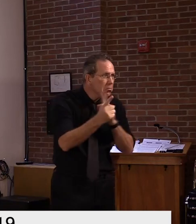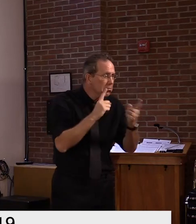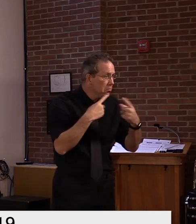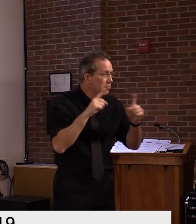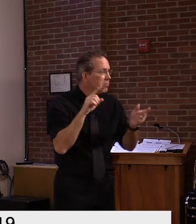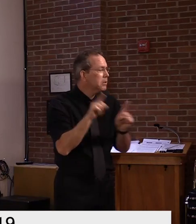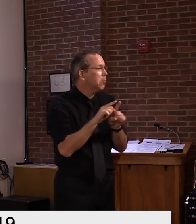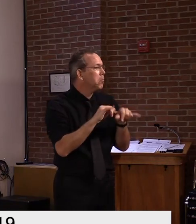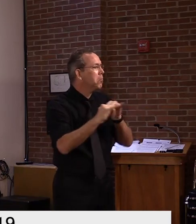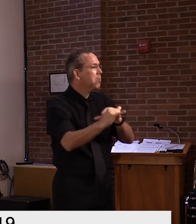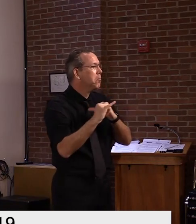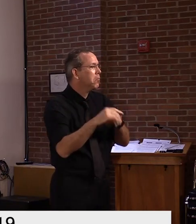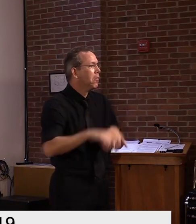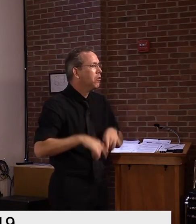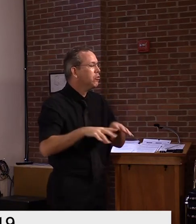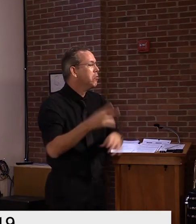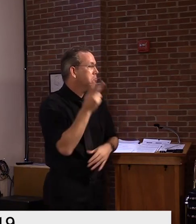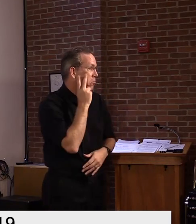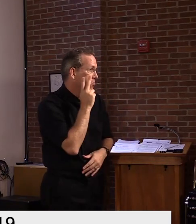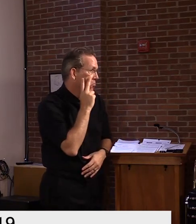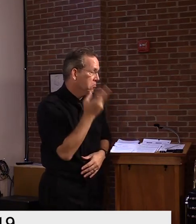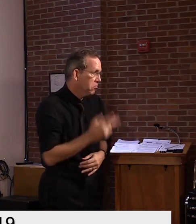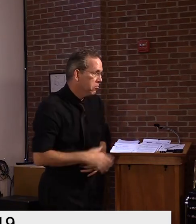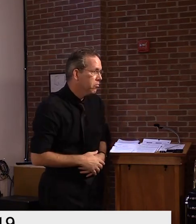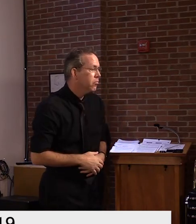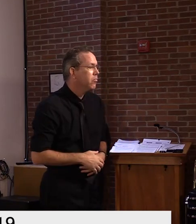shot? We have a huge amount of campaign to